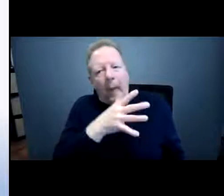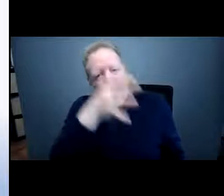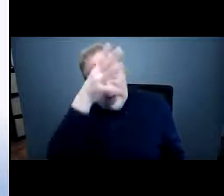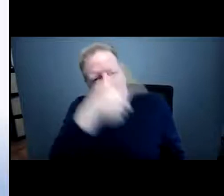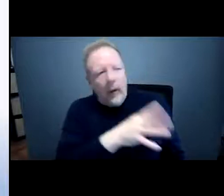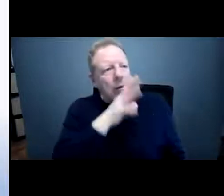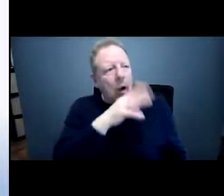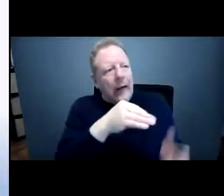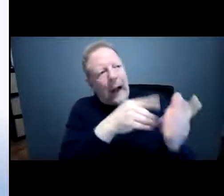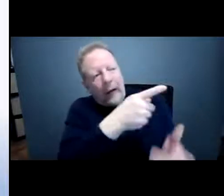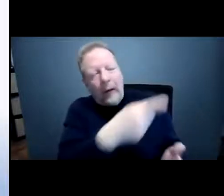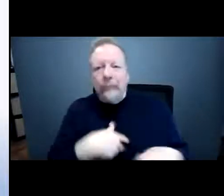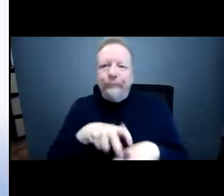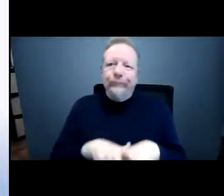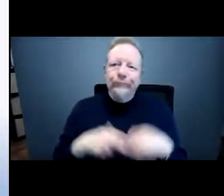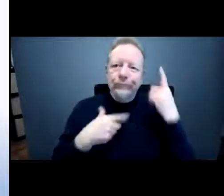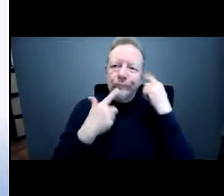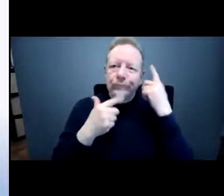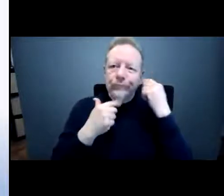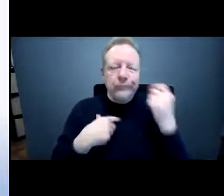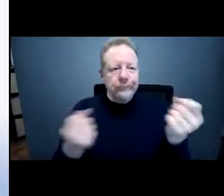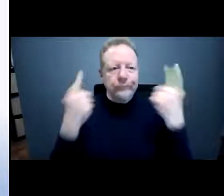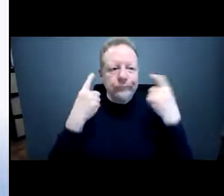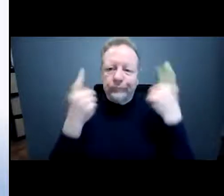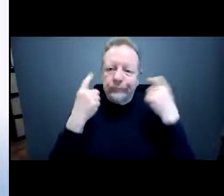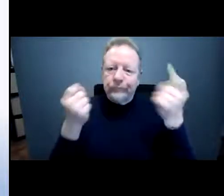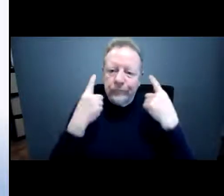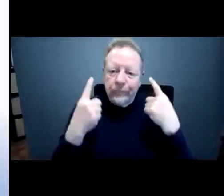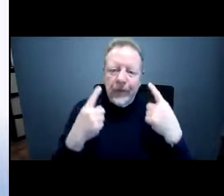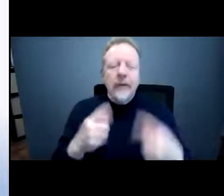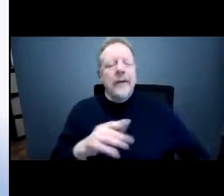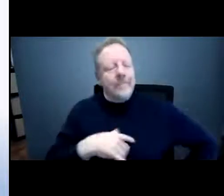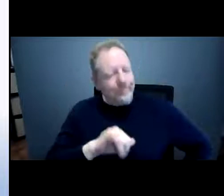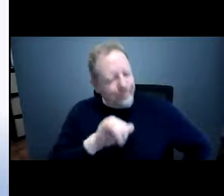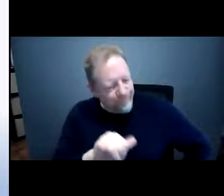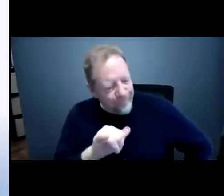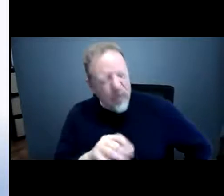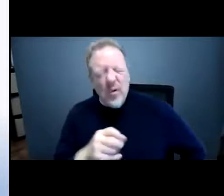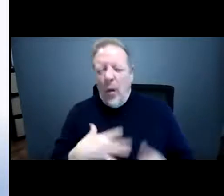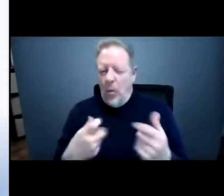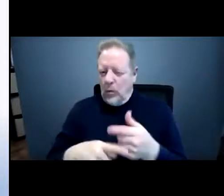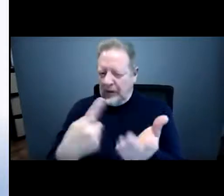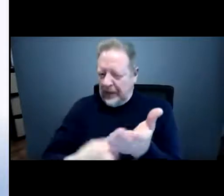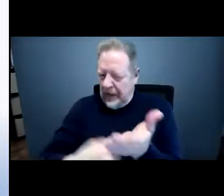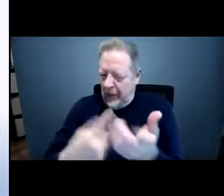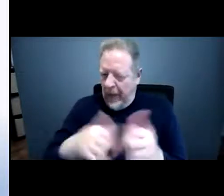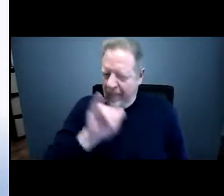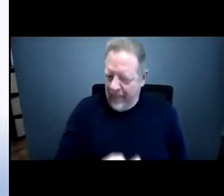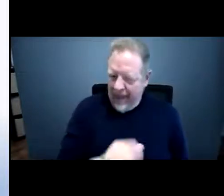doctor, and I just sat there. So I thought I would delve into that more. And I'm also doing it as